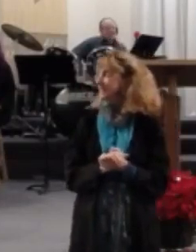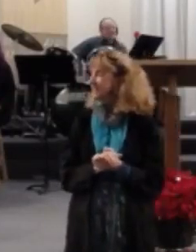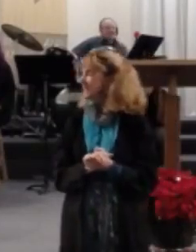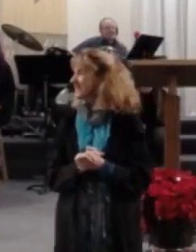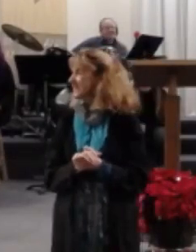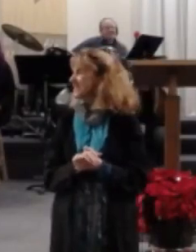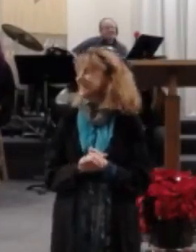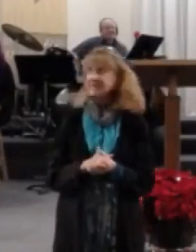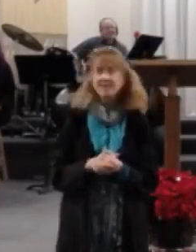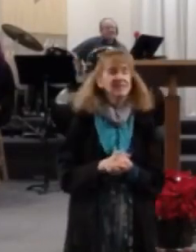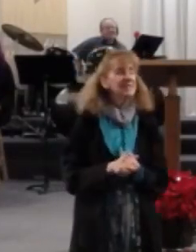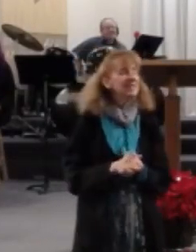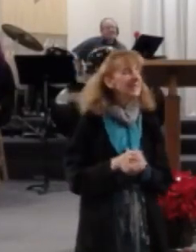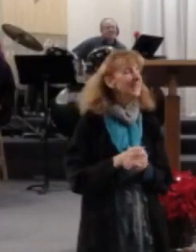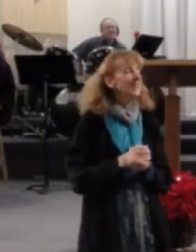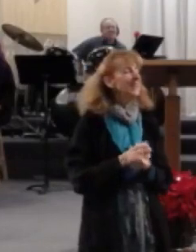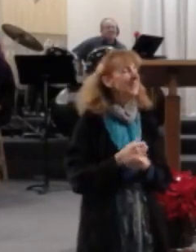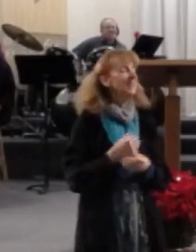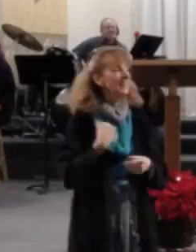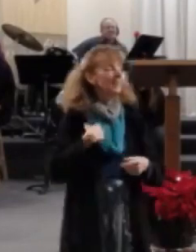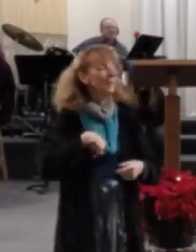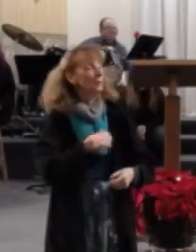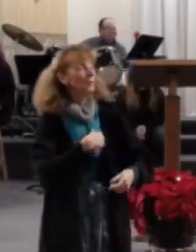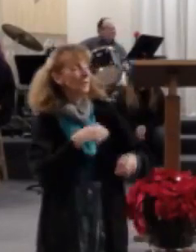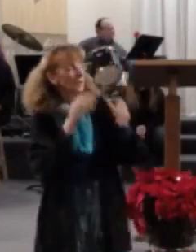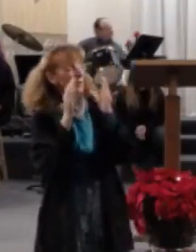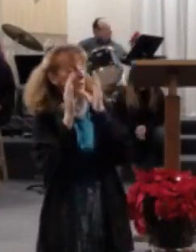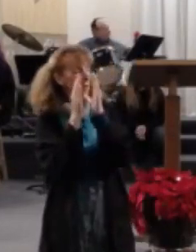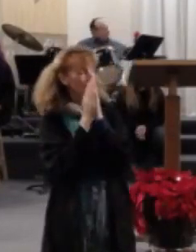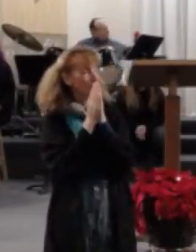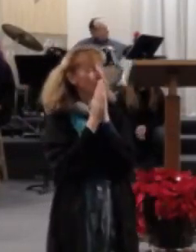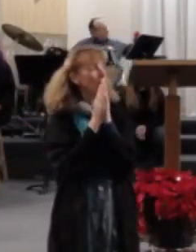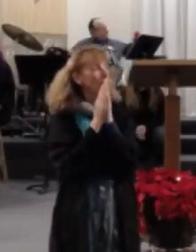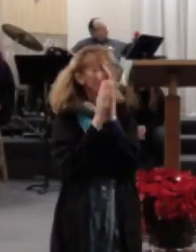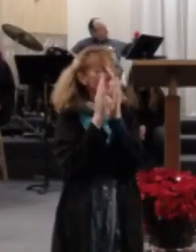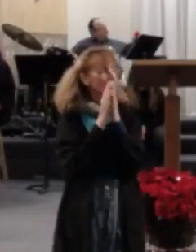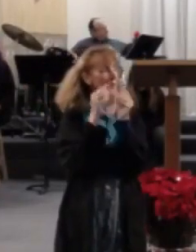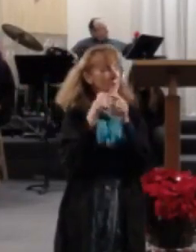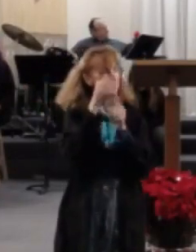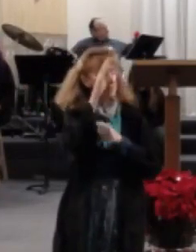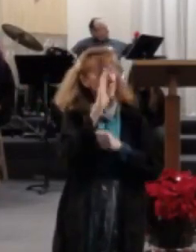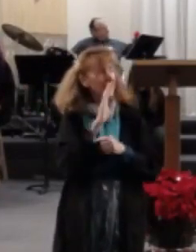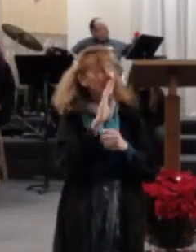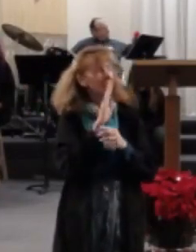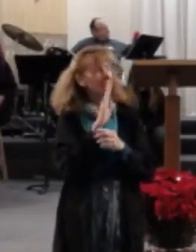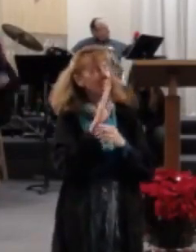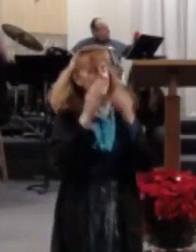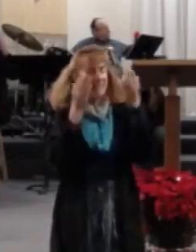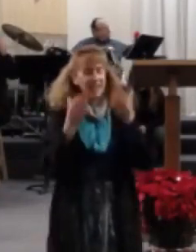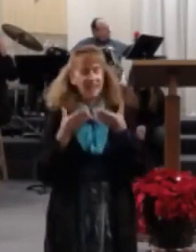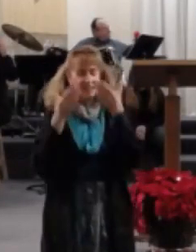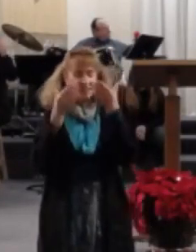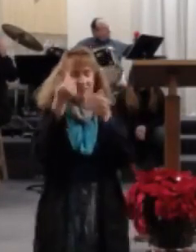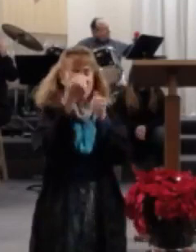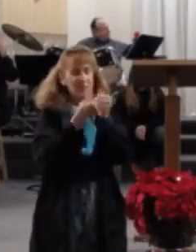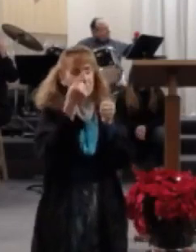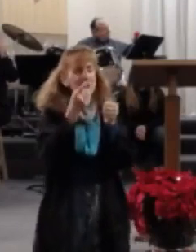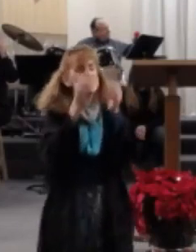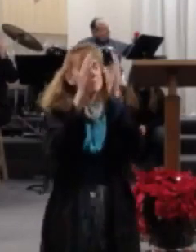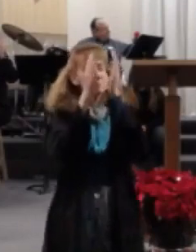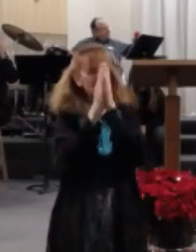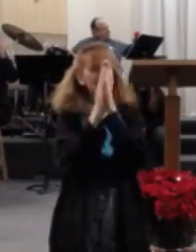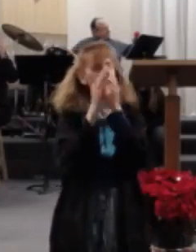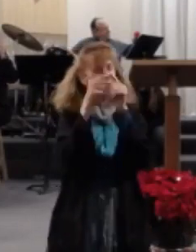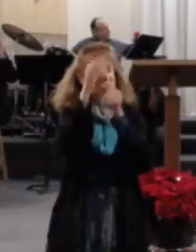Well, if nobody else is raising their hand, we're going to go and have a prayer to God and lift everybody's prayers and request